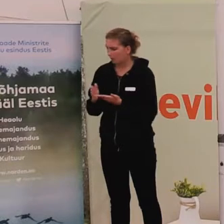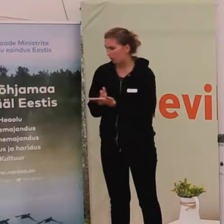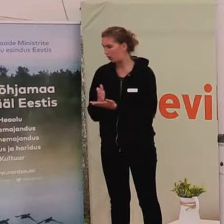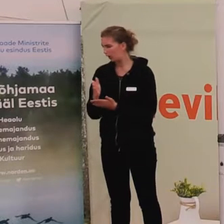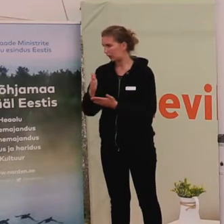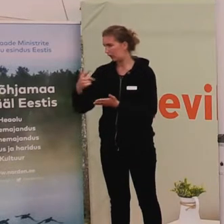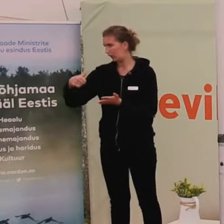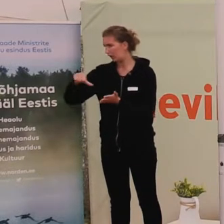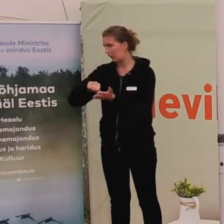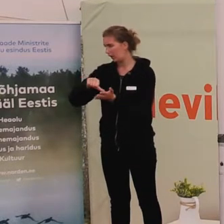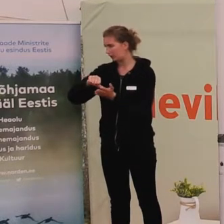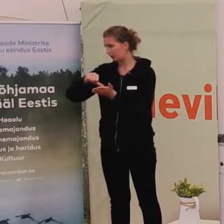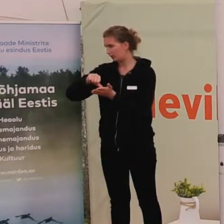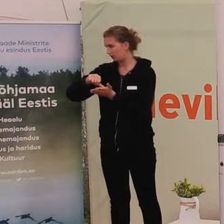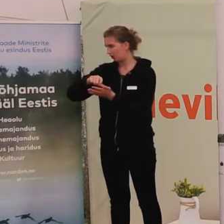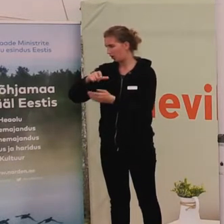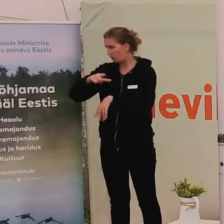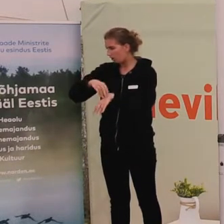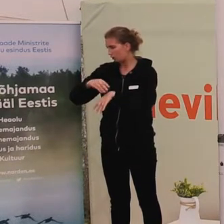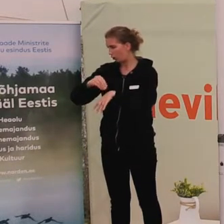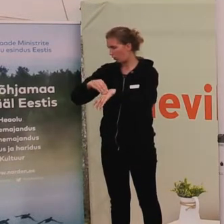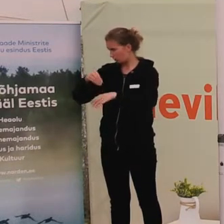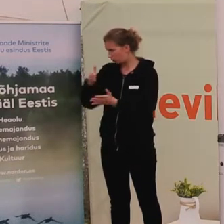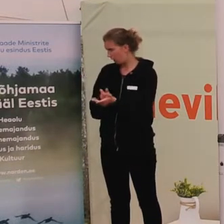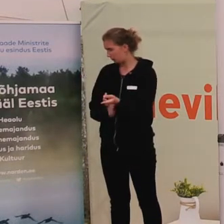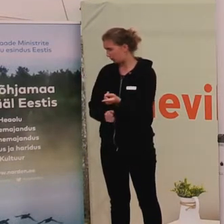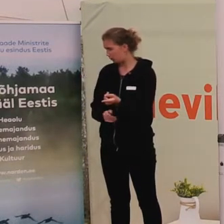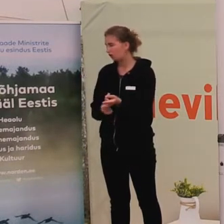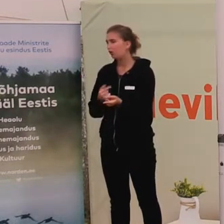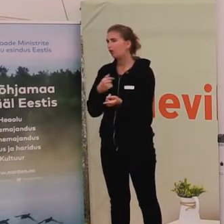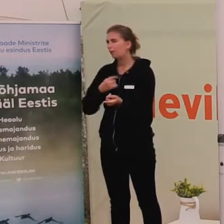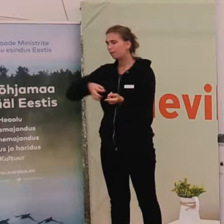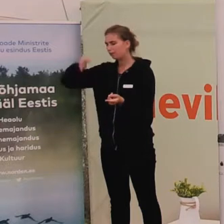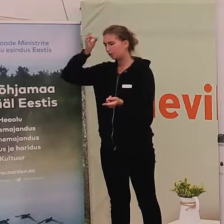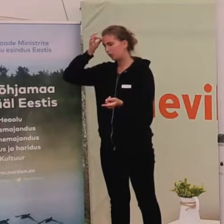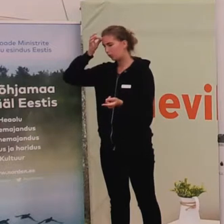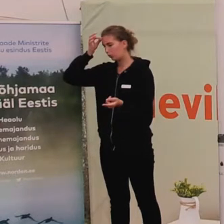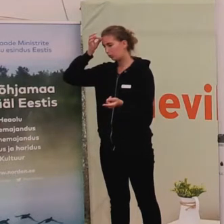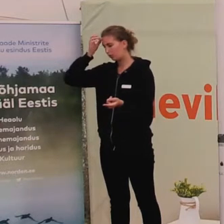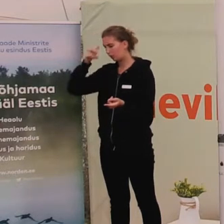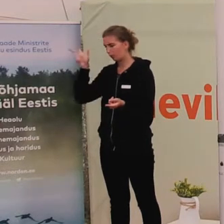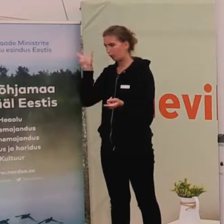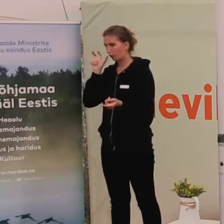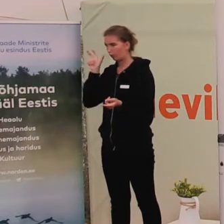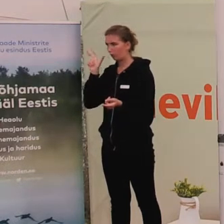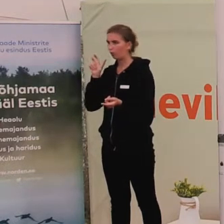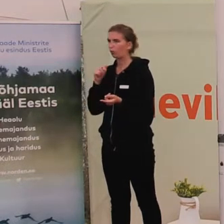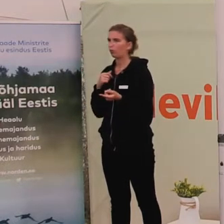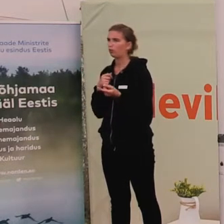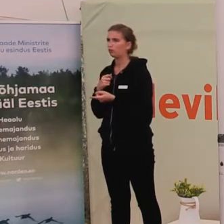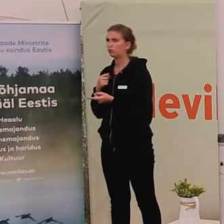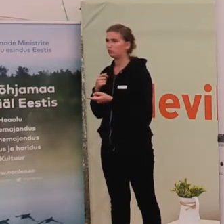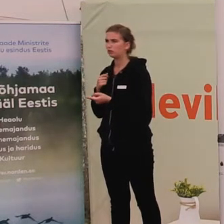representation in Sweden to those ideas? Reminds me very, very, very much of what I've heard at the Vänsterpartiet